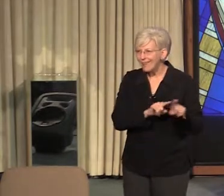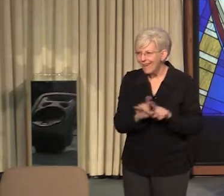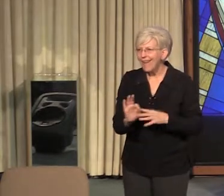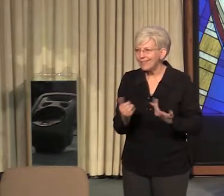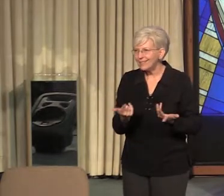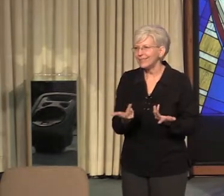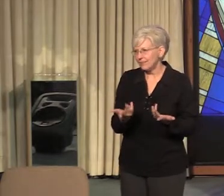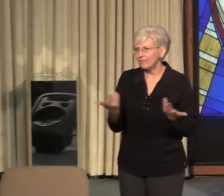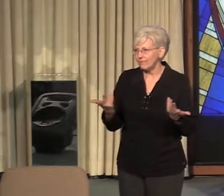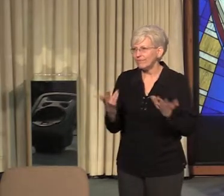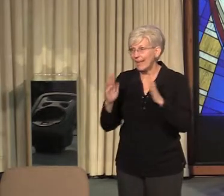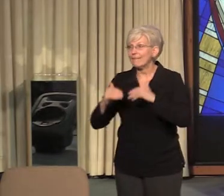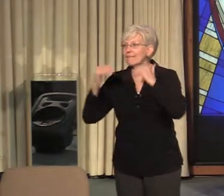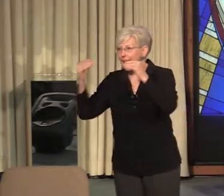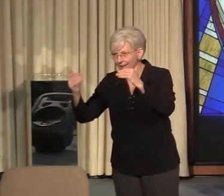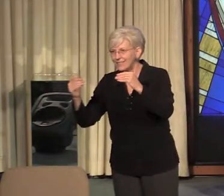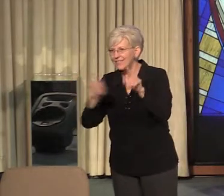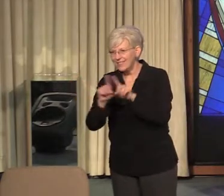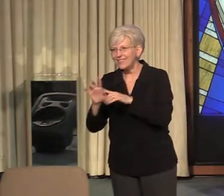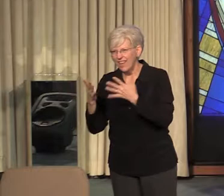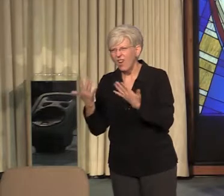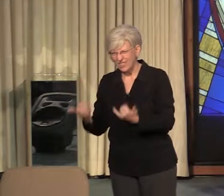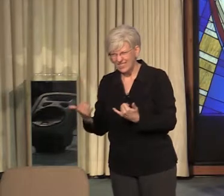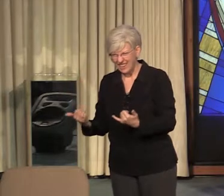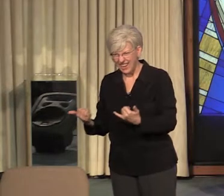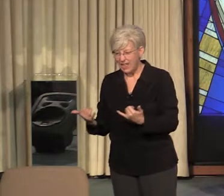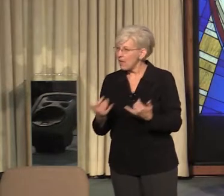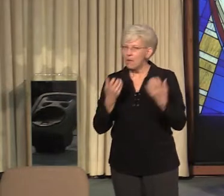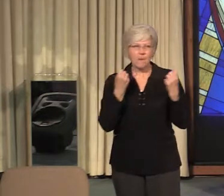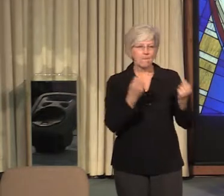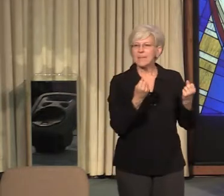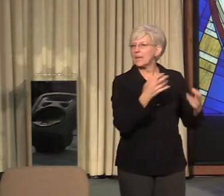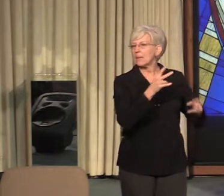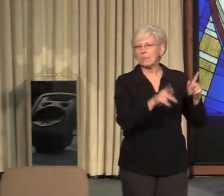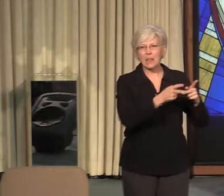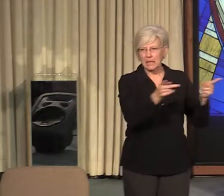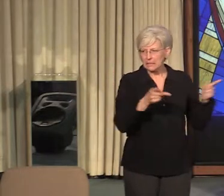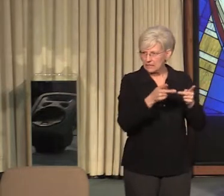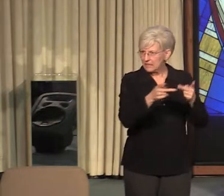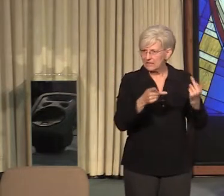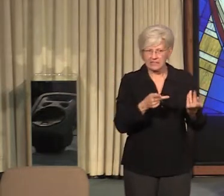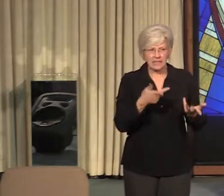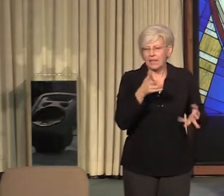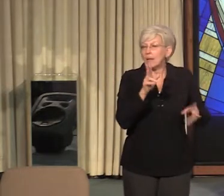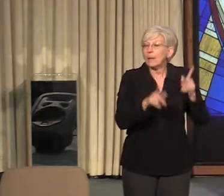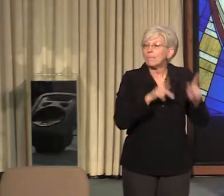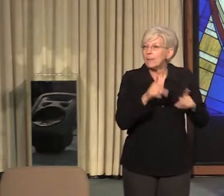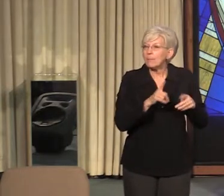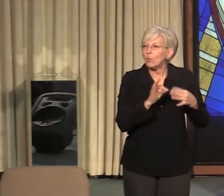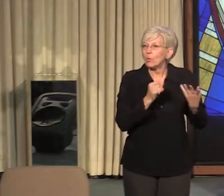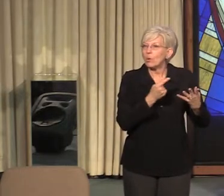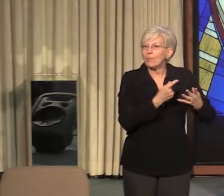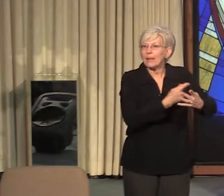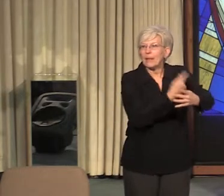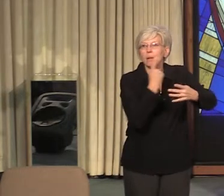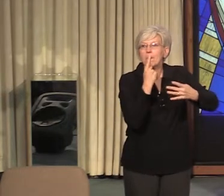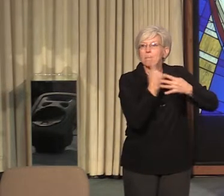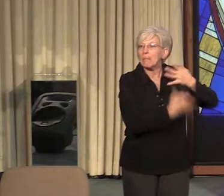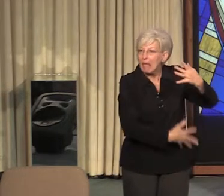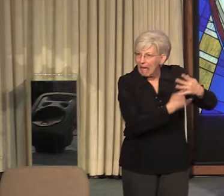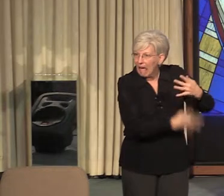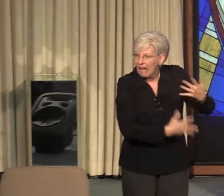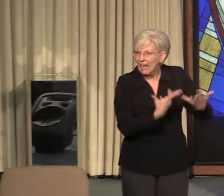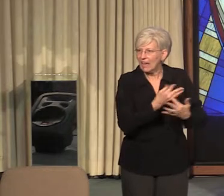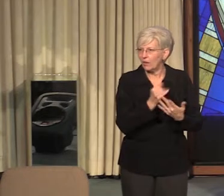are today. There were many places where people were still being bled or having leeches applied.